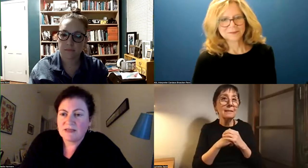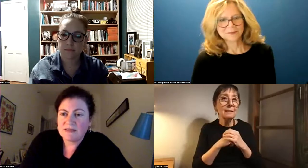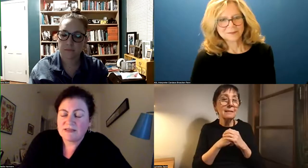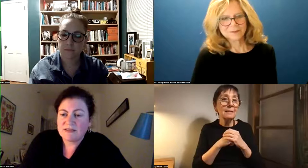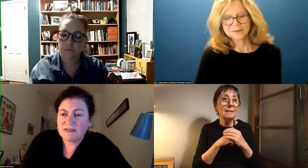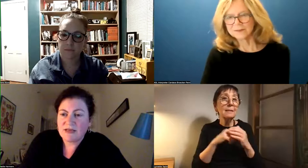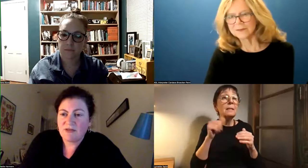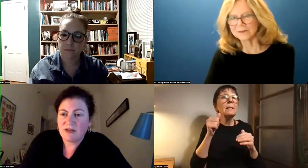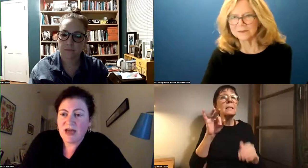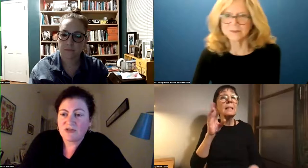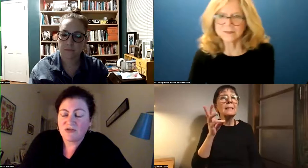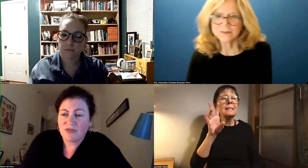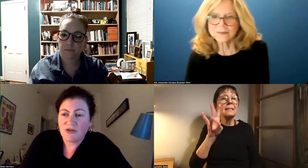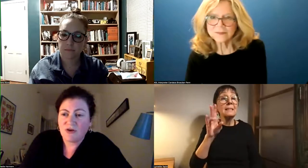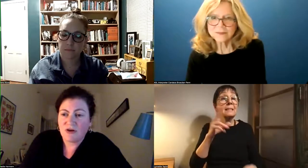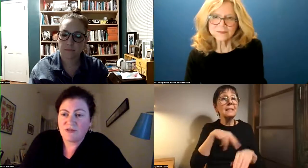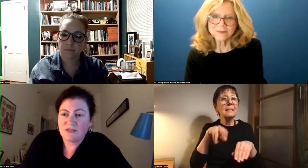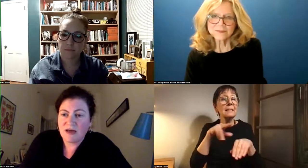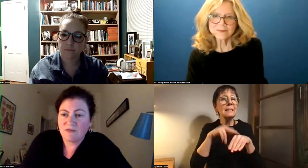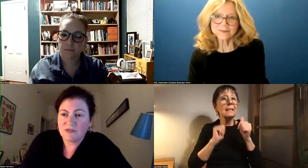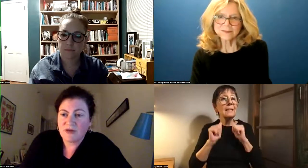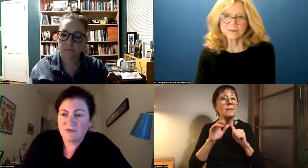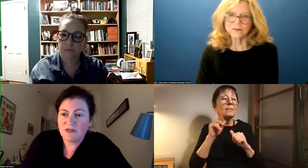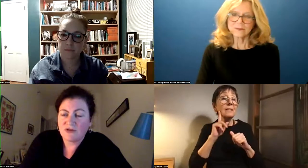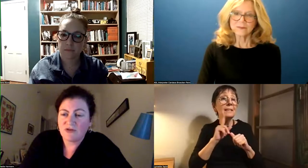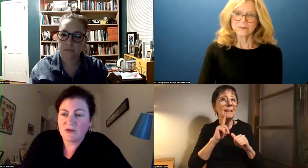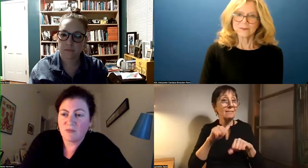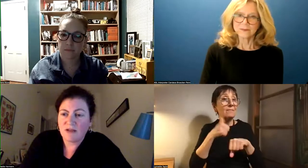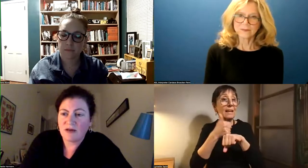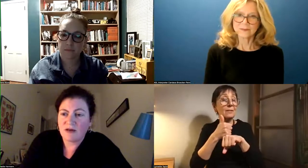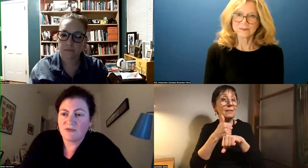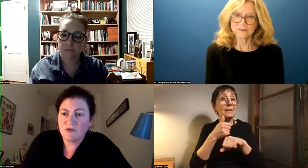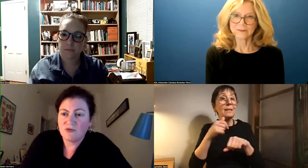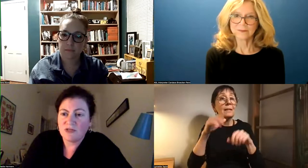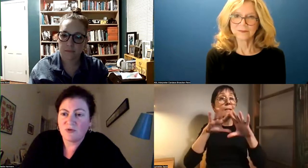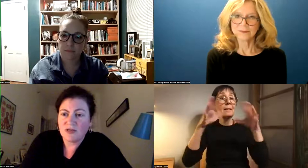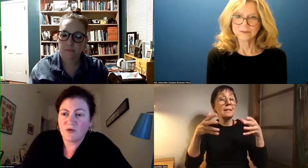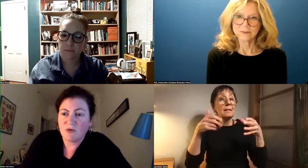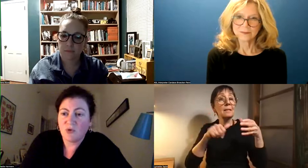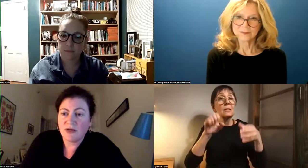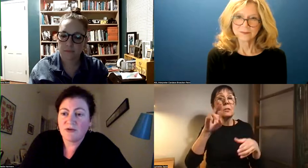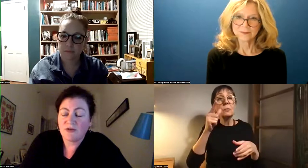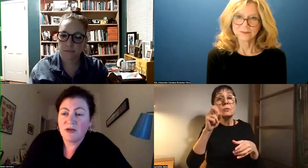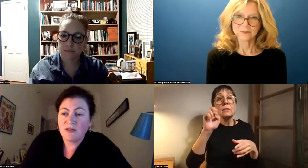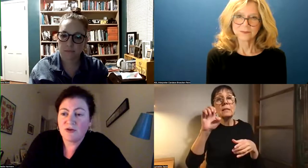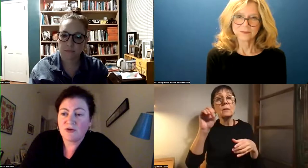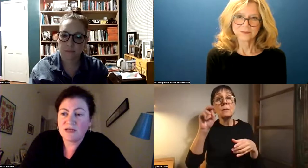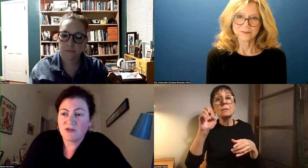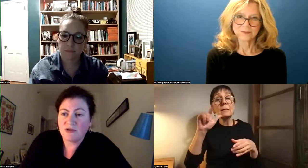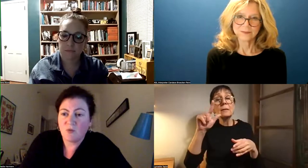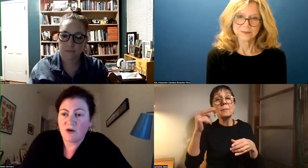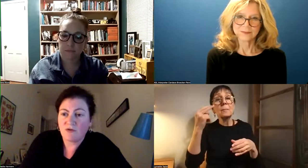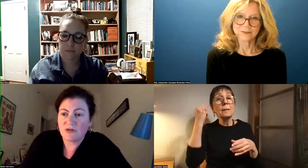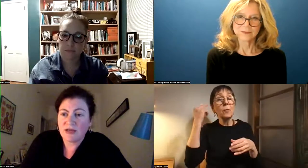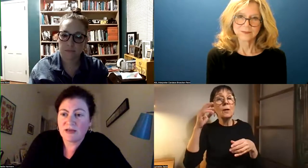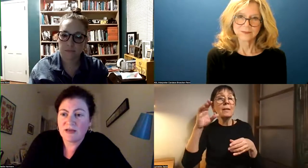In 1967, the National Theater of the Deaf was founded under the umbrella of the Eugene O'Neill Memorial Theater Center